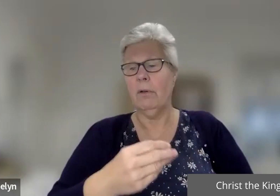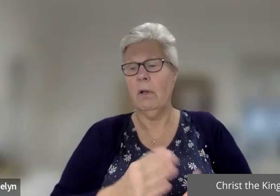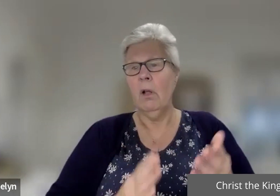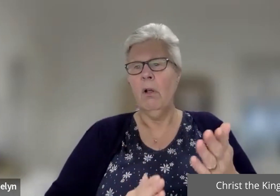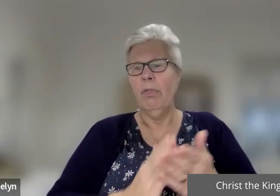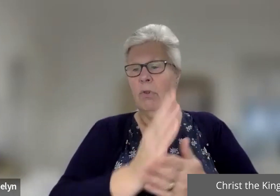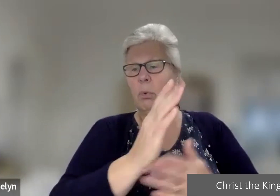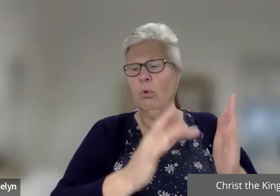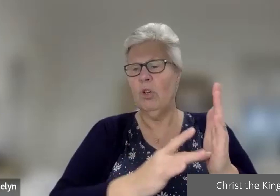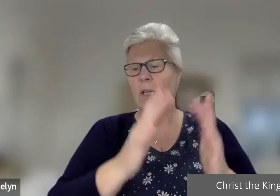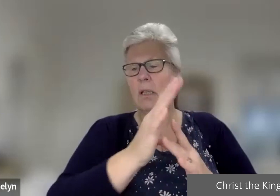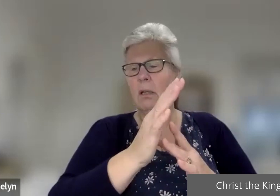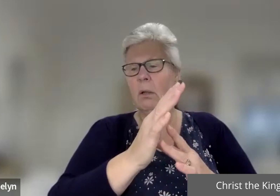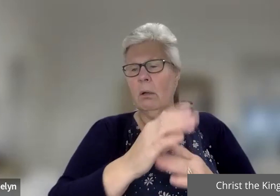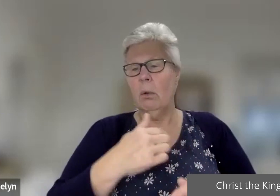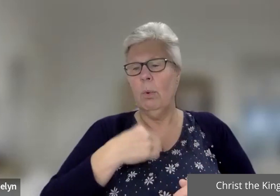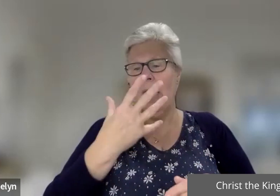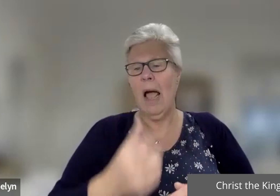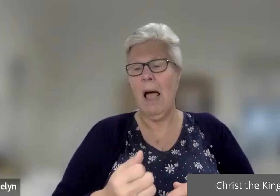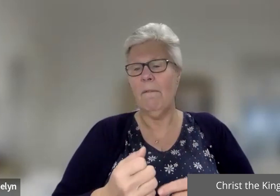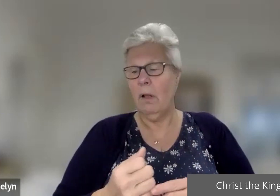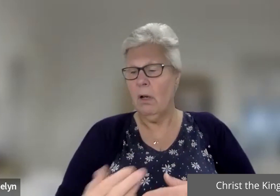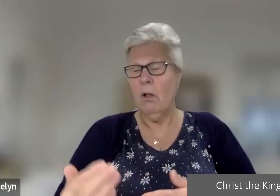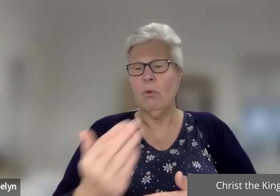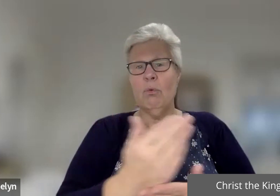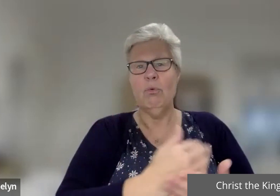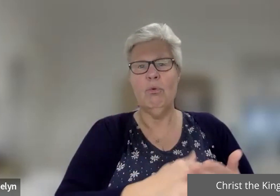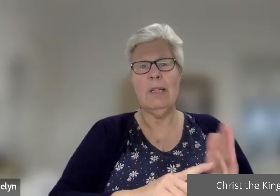Son. Through Jesus, we have